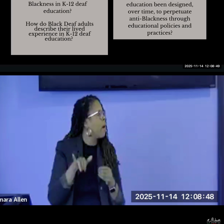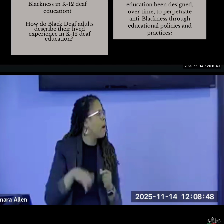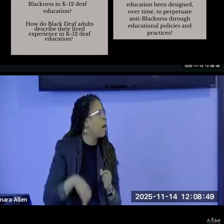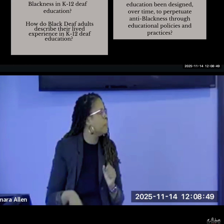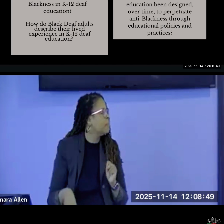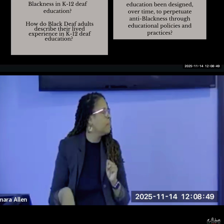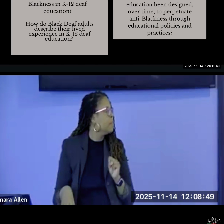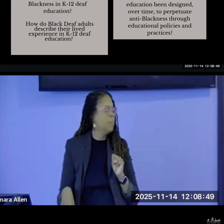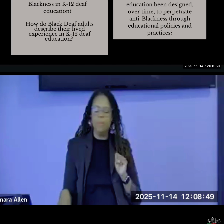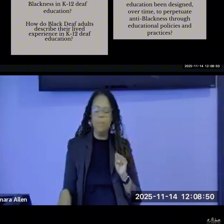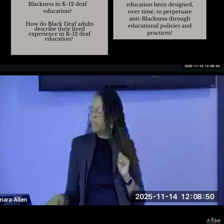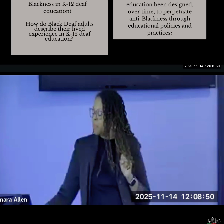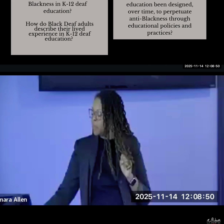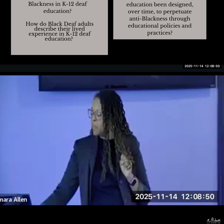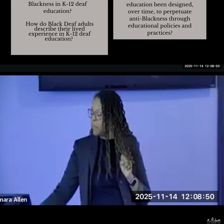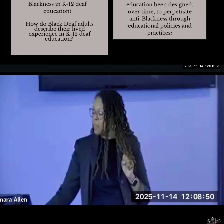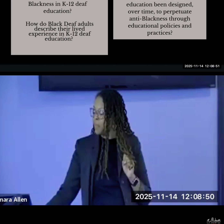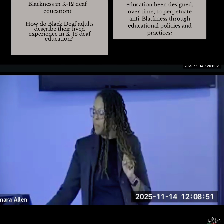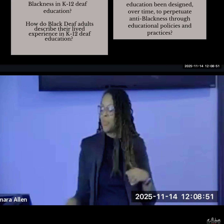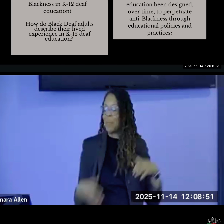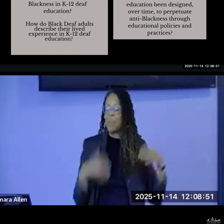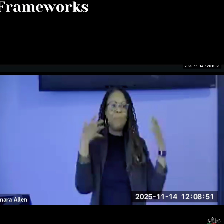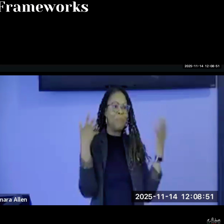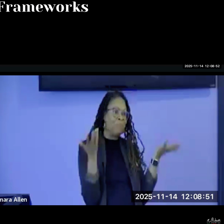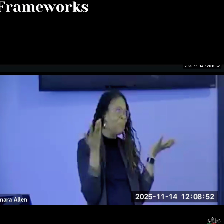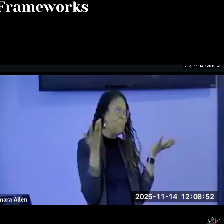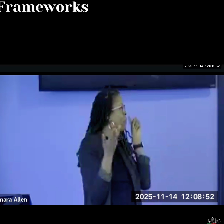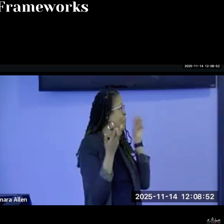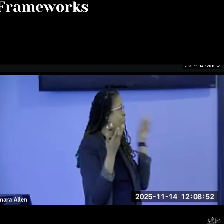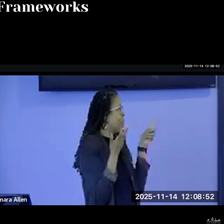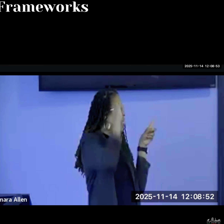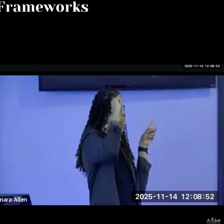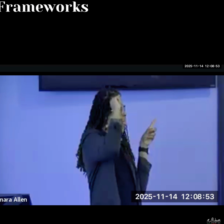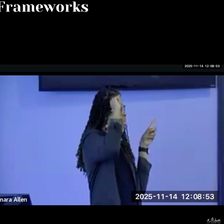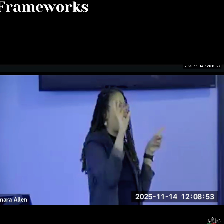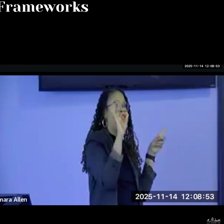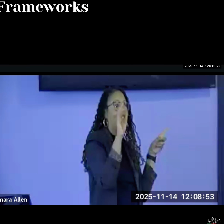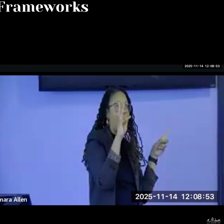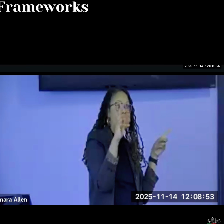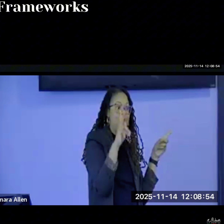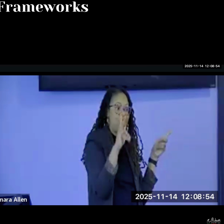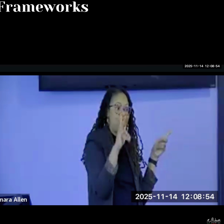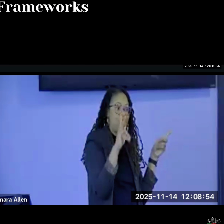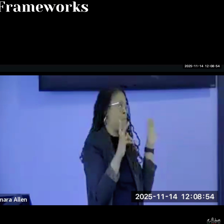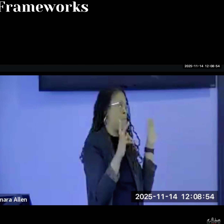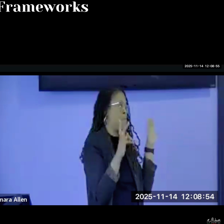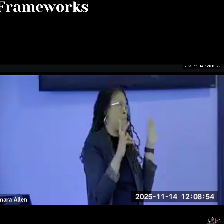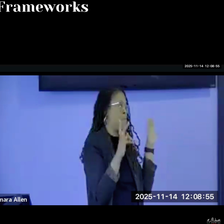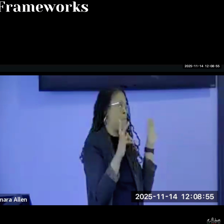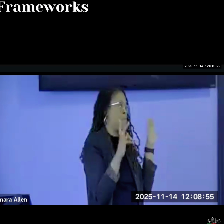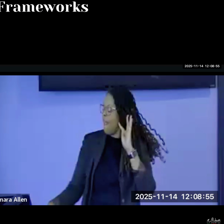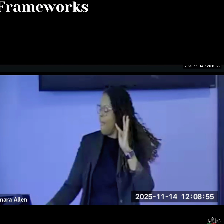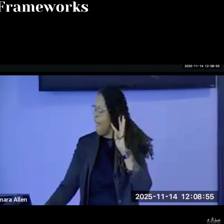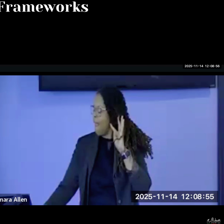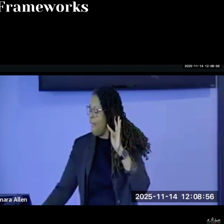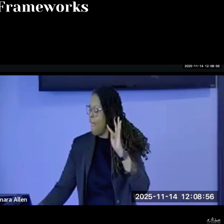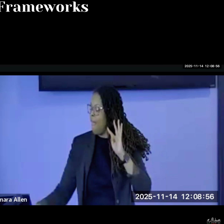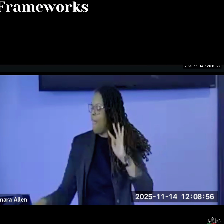We see these systems have been designed against and erasing the Black experience and Black people in